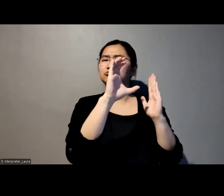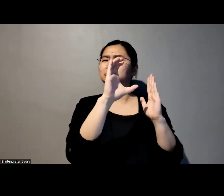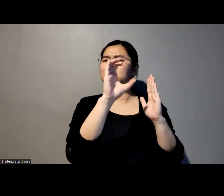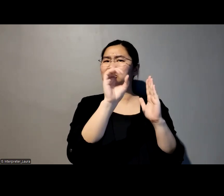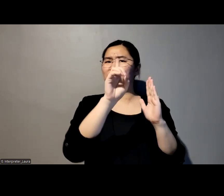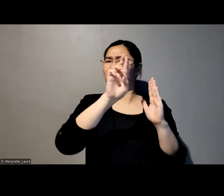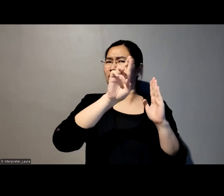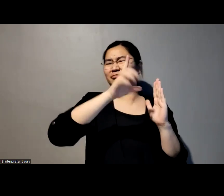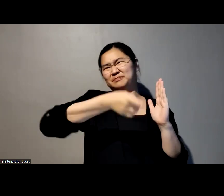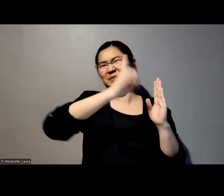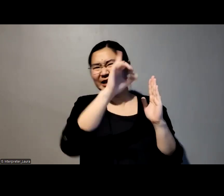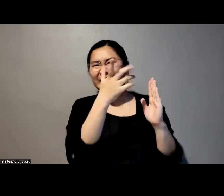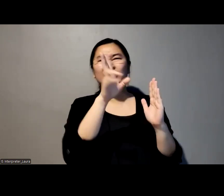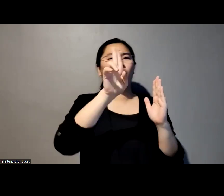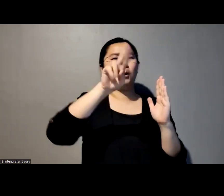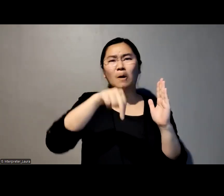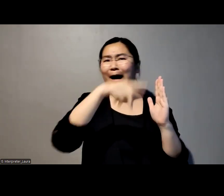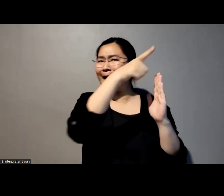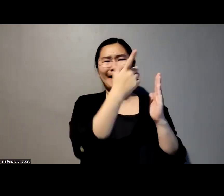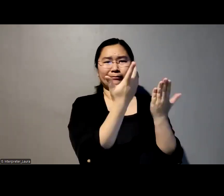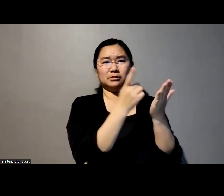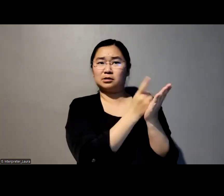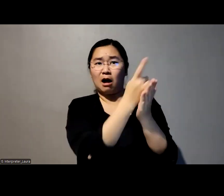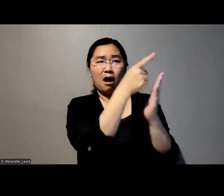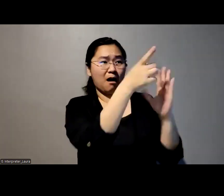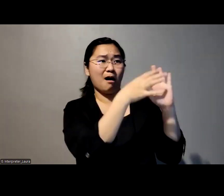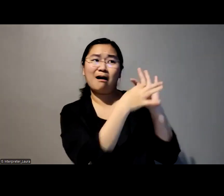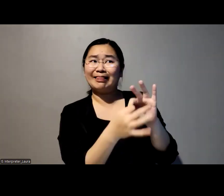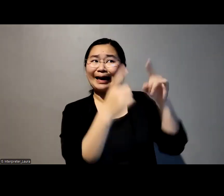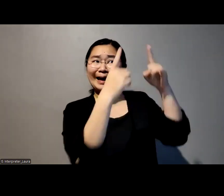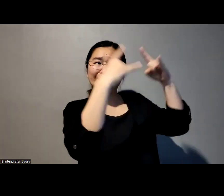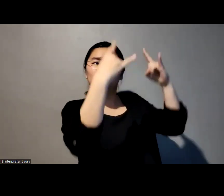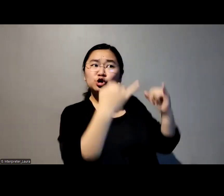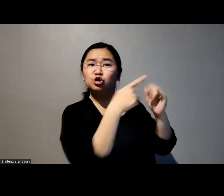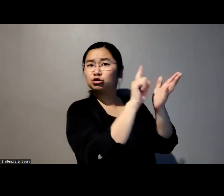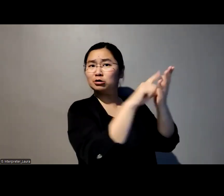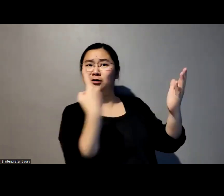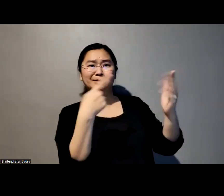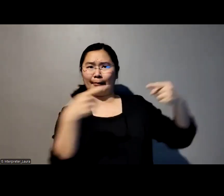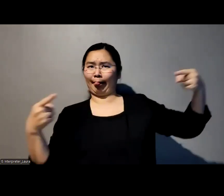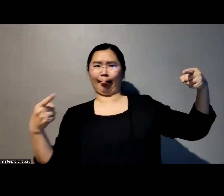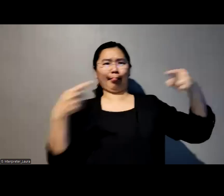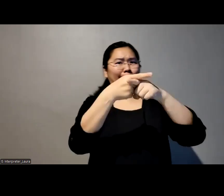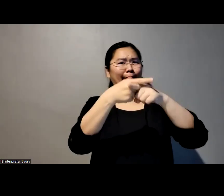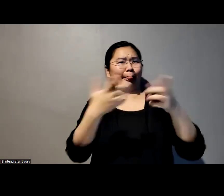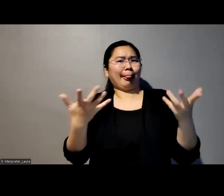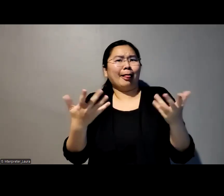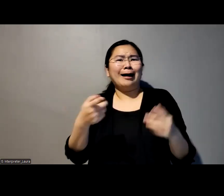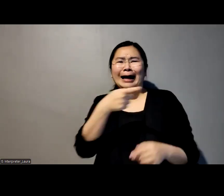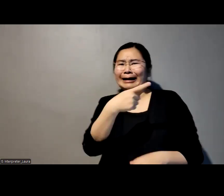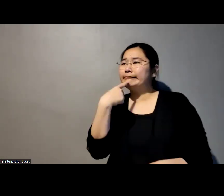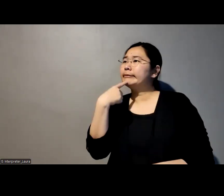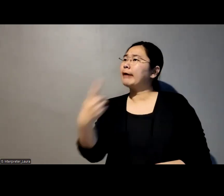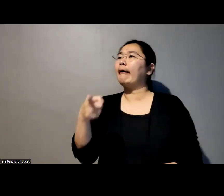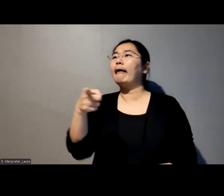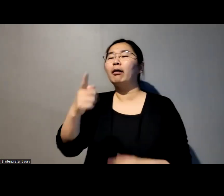all doesn't make any sense, because people there are suffering. The abuses are horrible. They have been documented before the